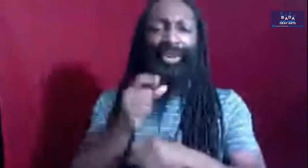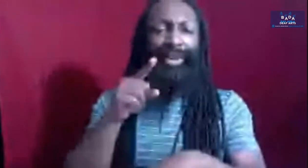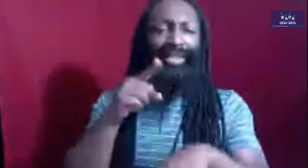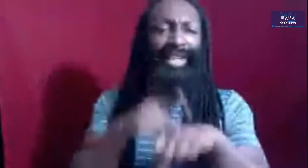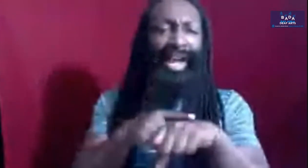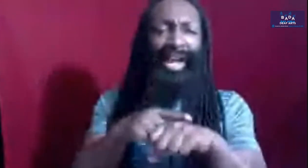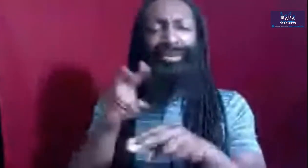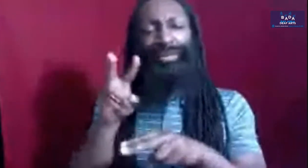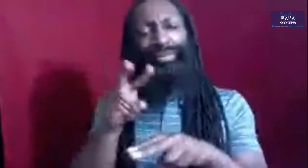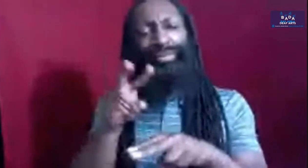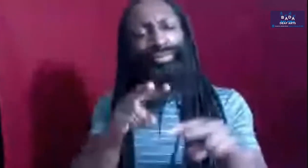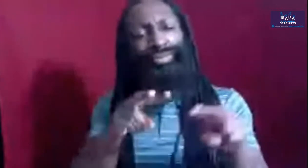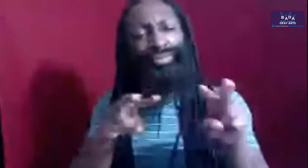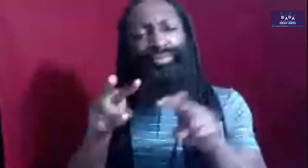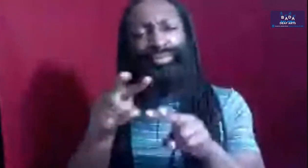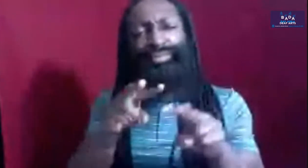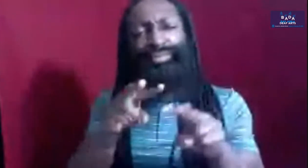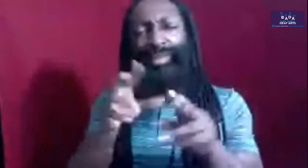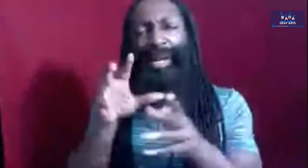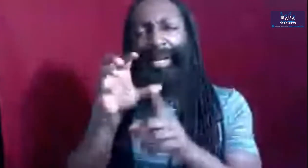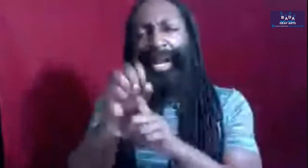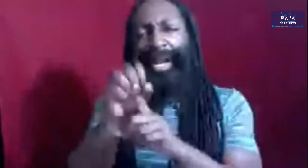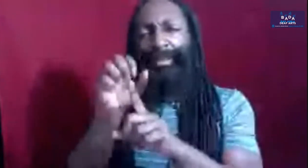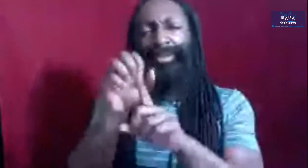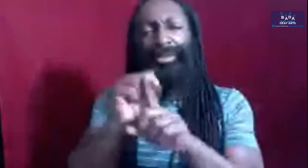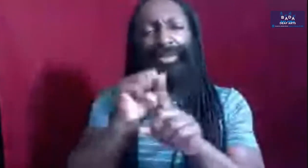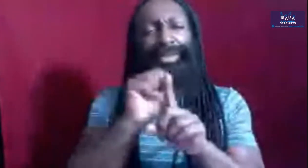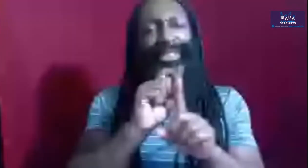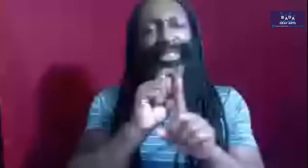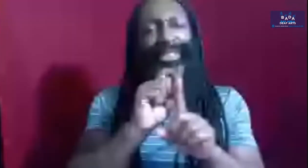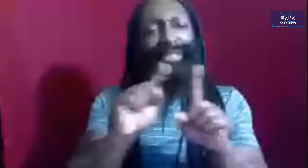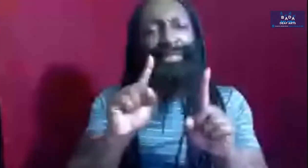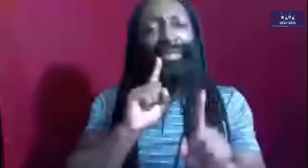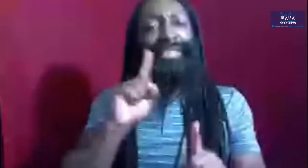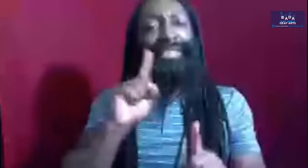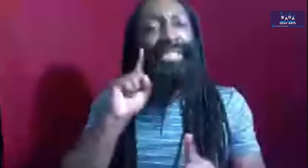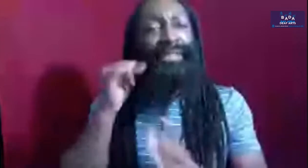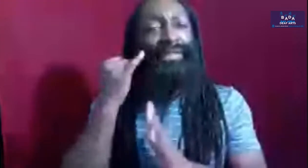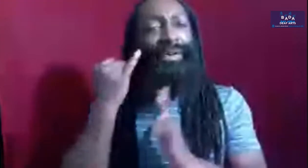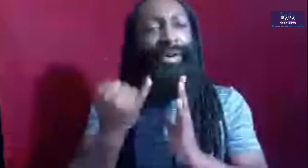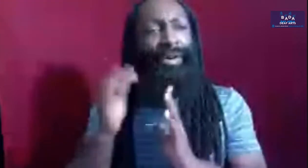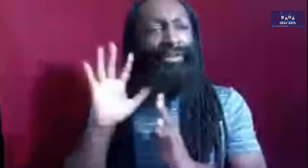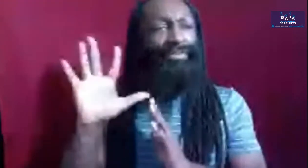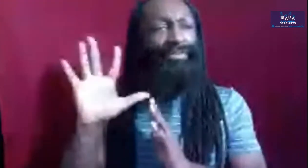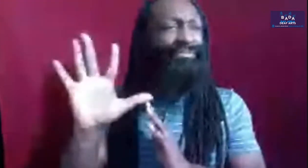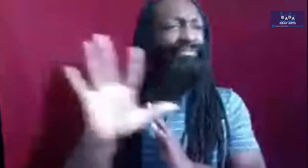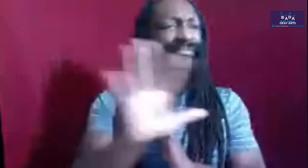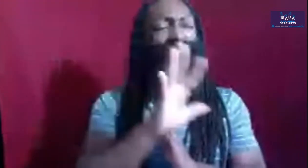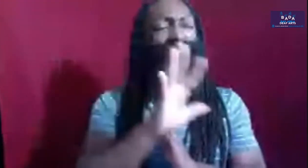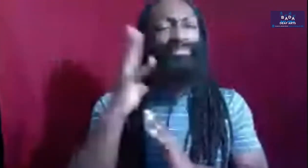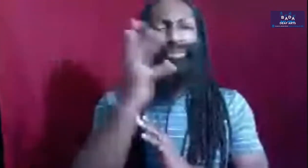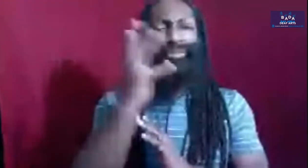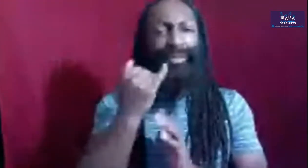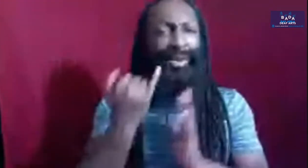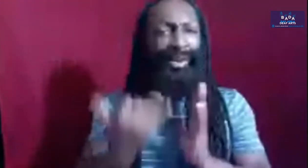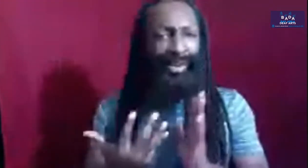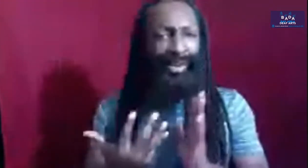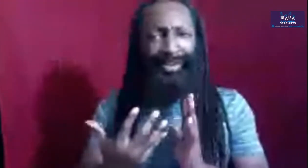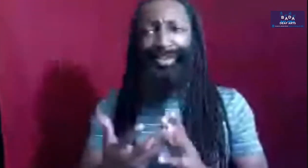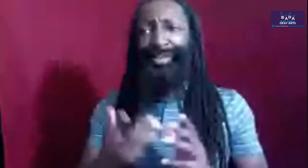Virtual reality. So take time, capture everything that you see, that deaf art,